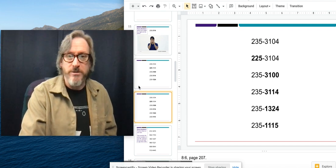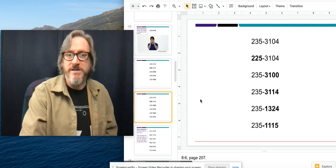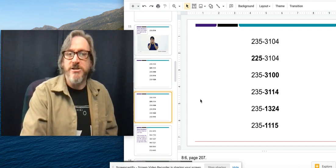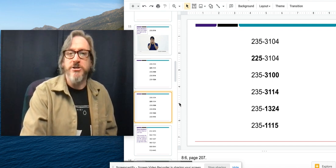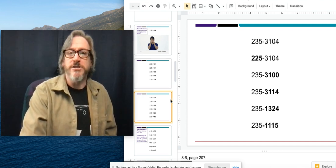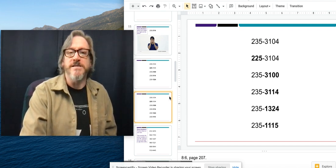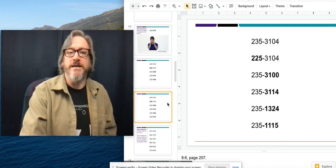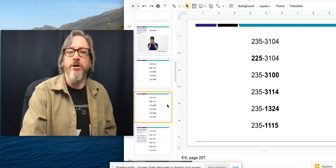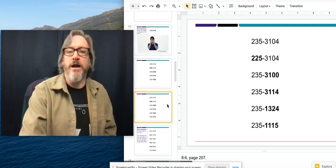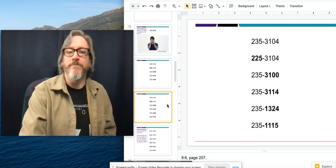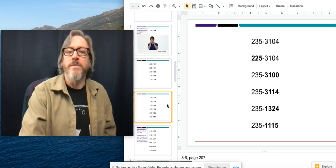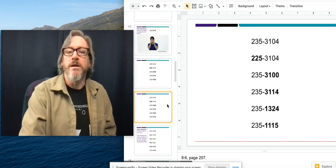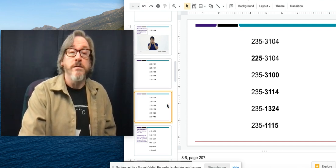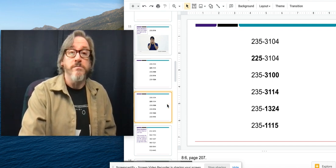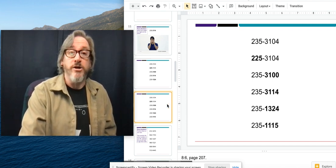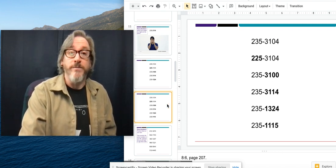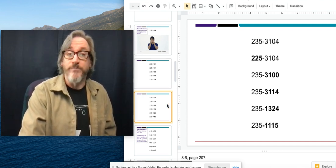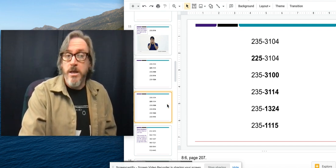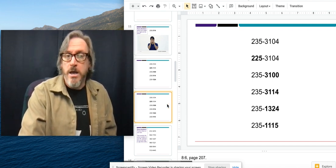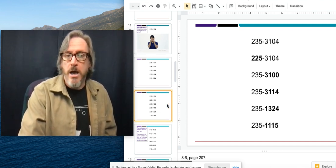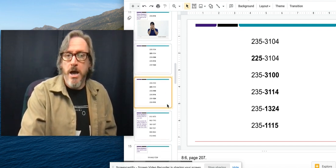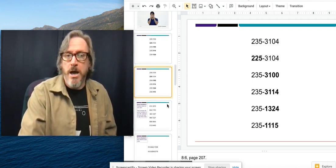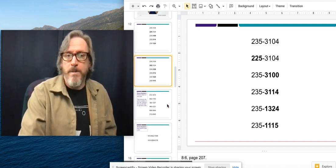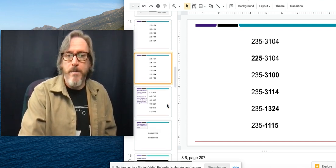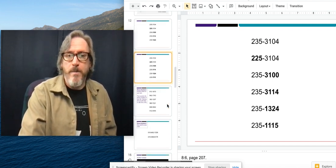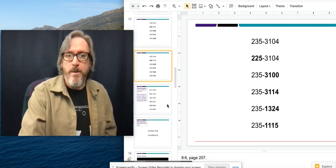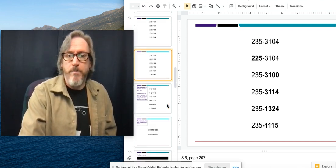We'll check the message in just a second. Okay, sorry.